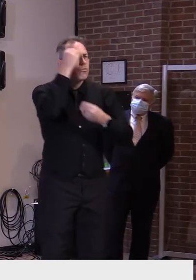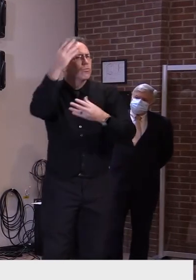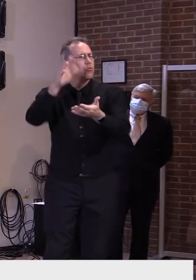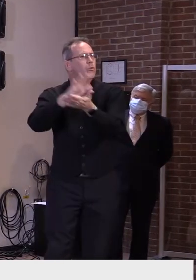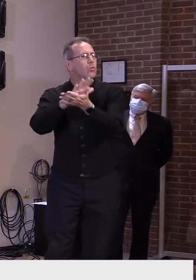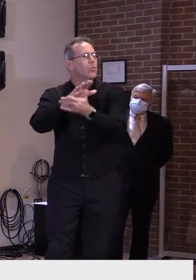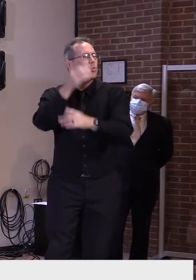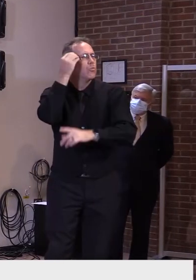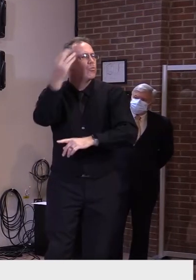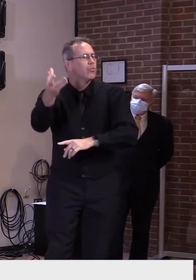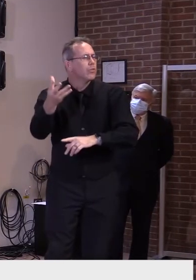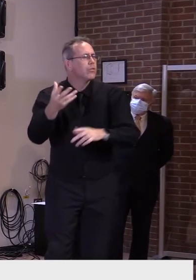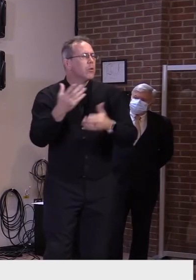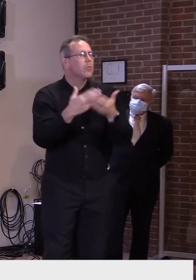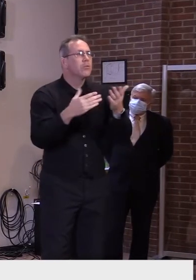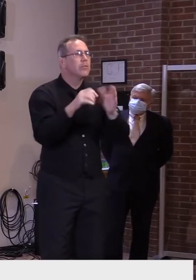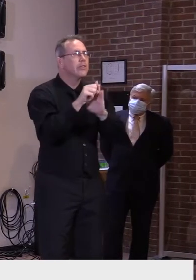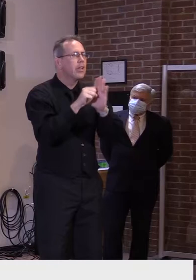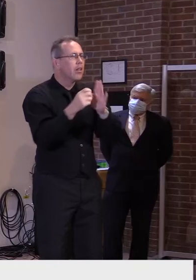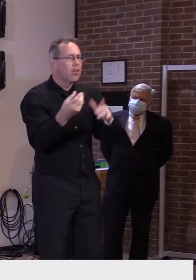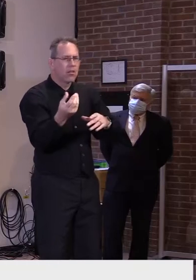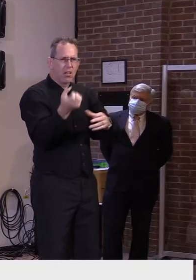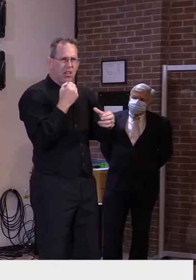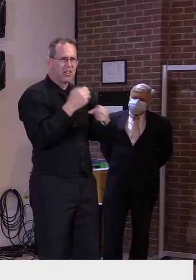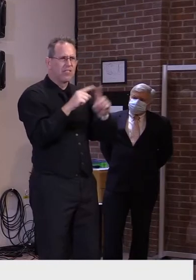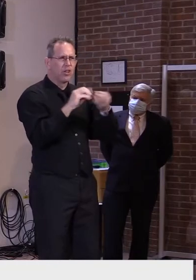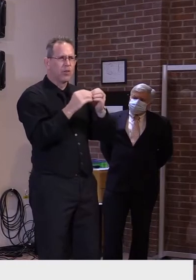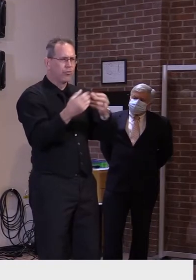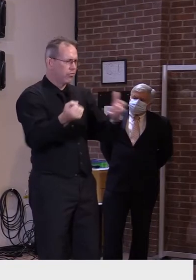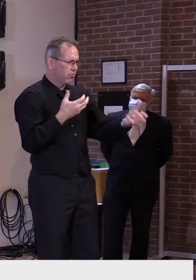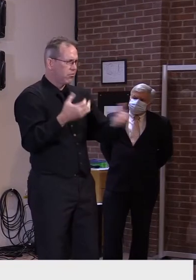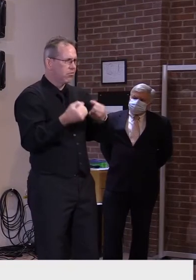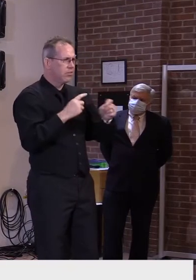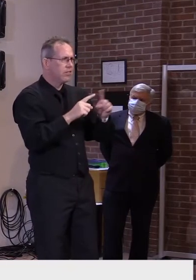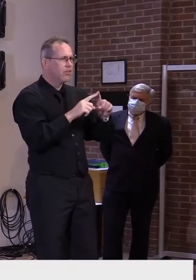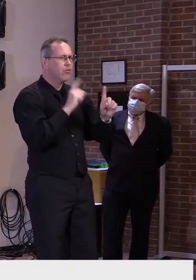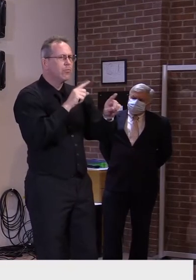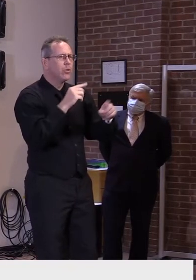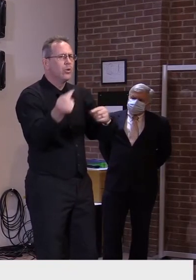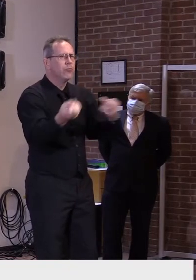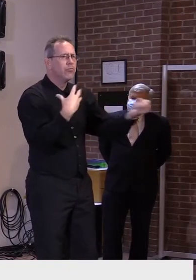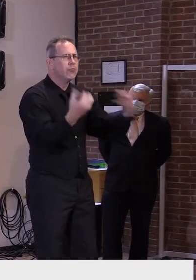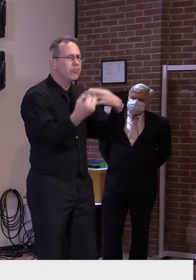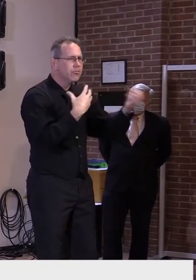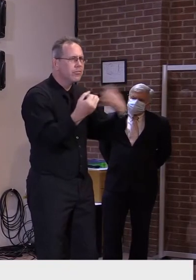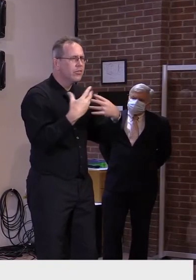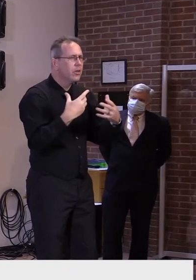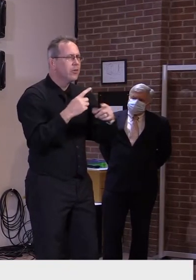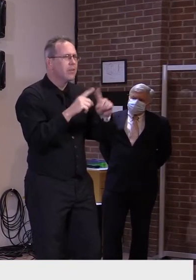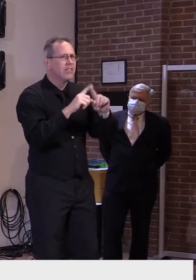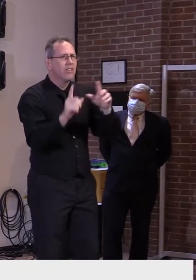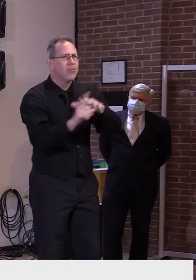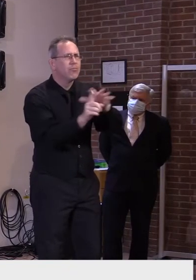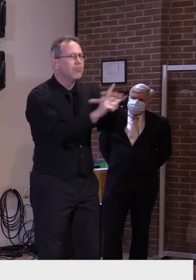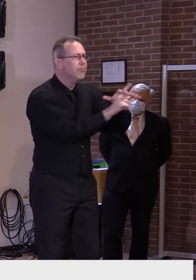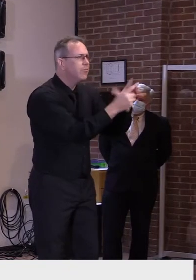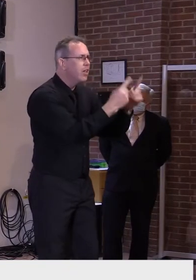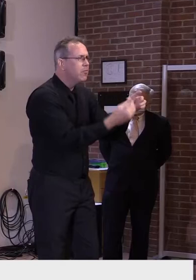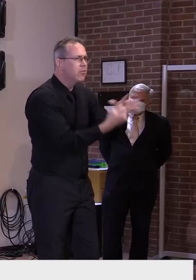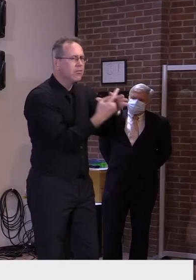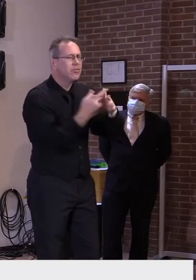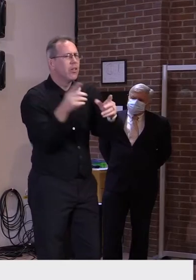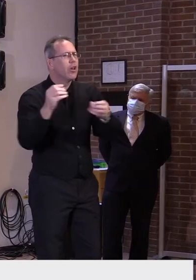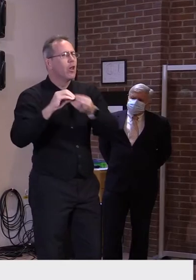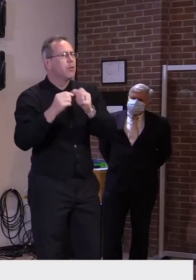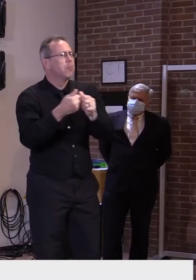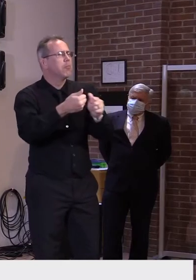process, so there's some variability as well. But I think it's just the volume of cases that we're seeing, and it will certainly endeavor to do a better job in that. But that would be